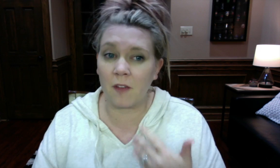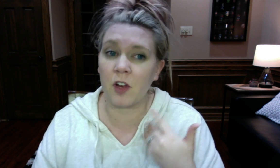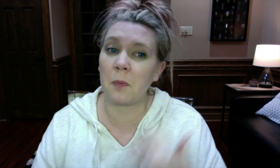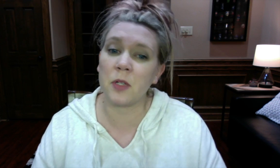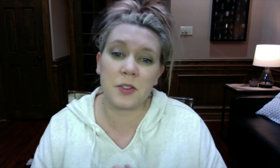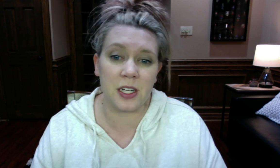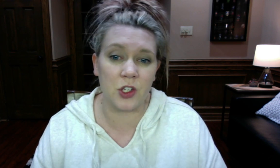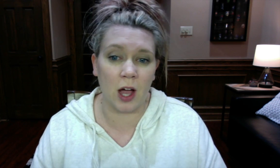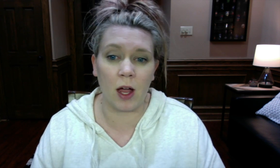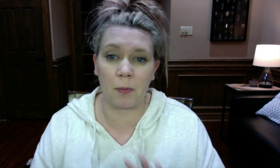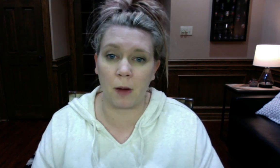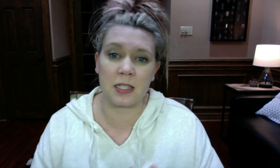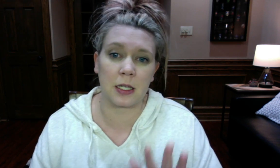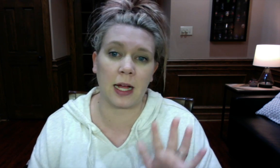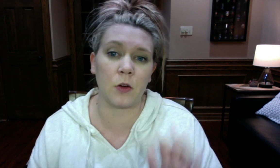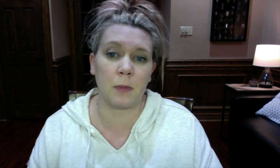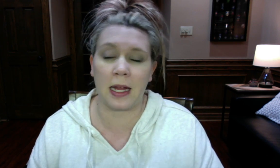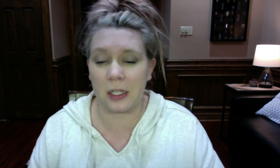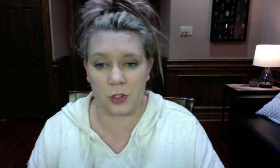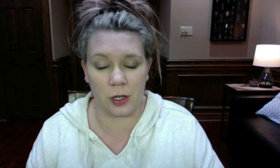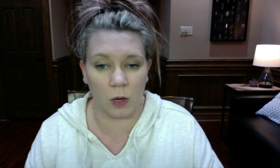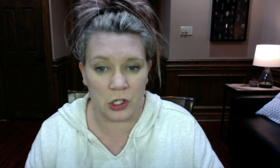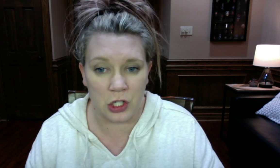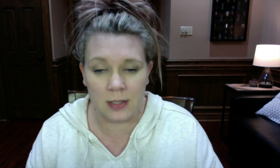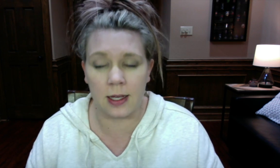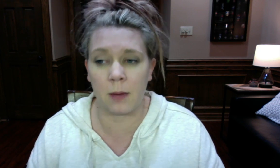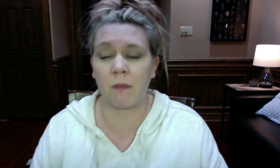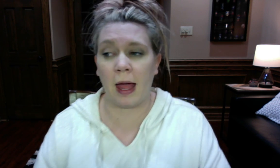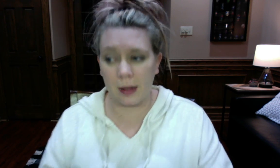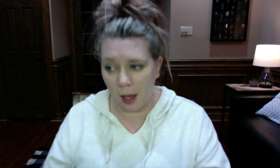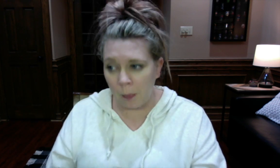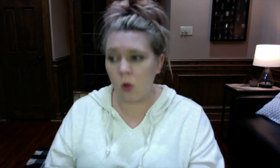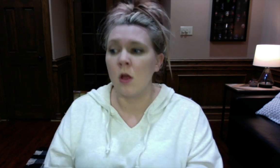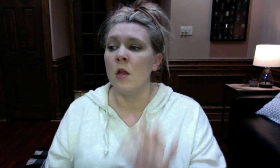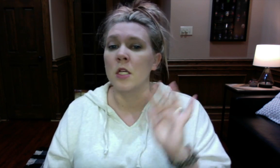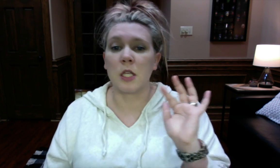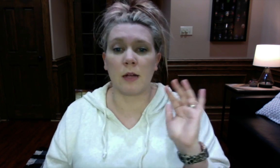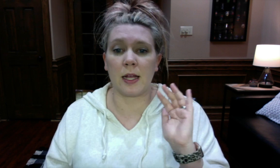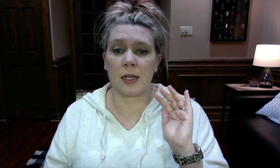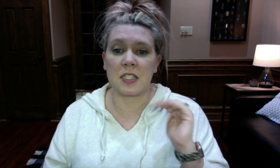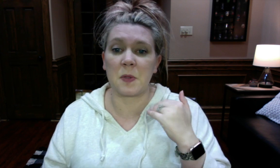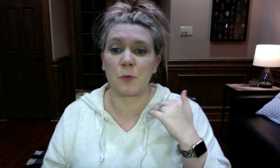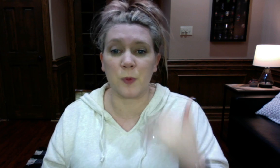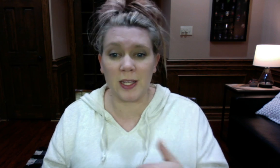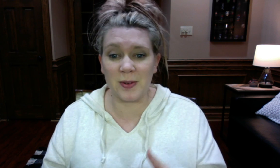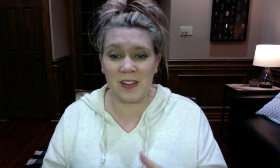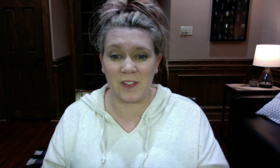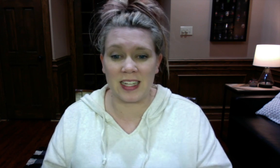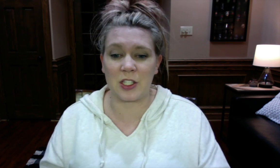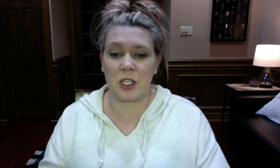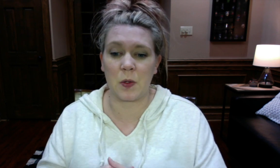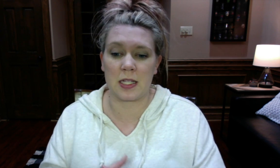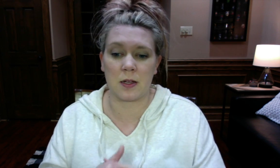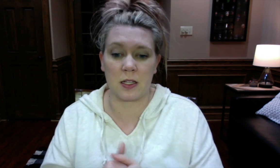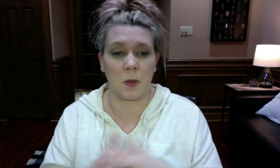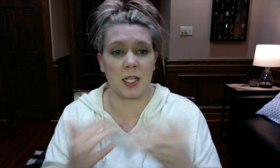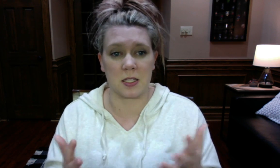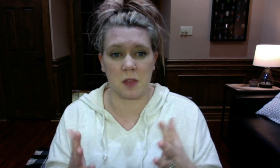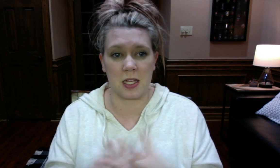not, please reach out. I promise I don't mind answering questions. I've had a couple, so it's been really, really fun to get to explain some things a